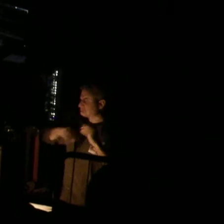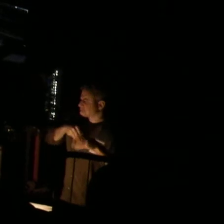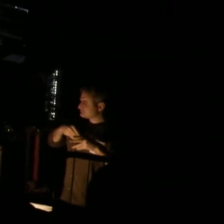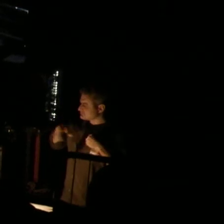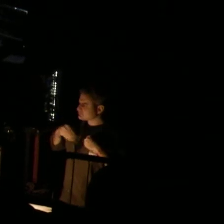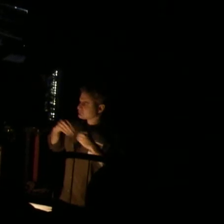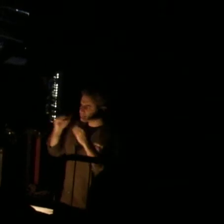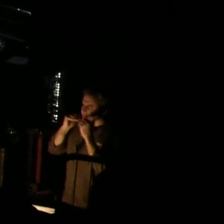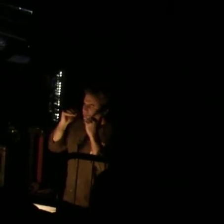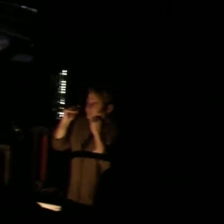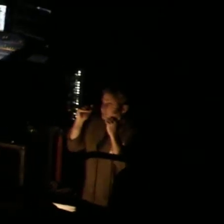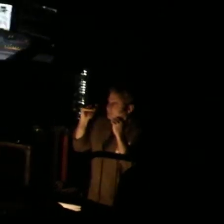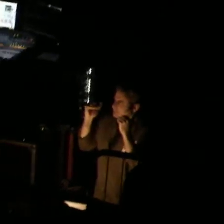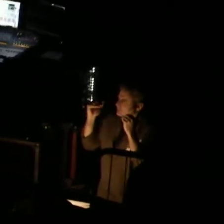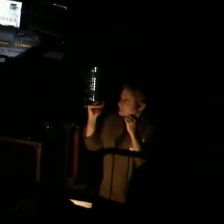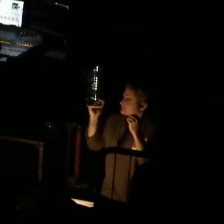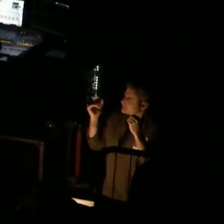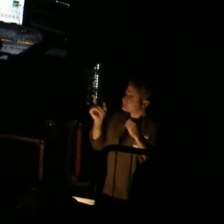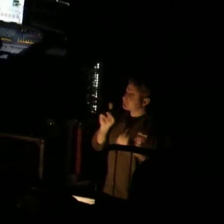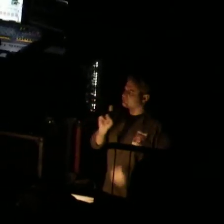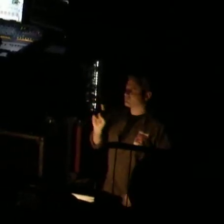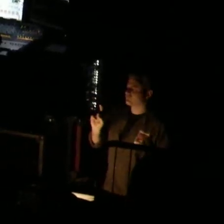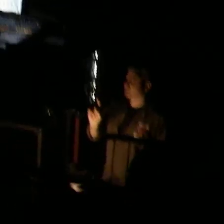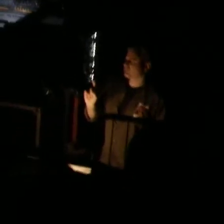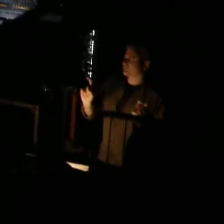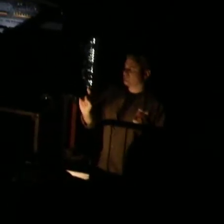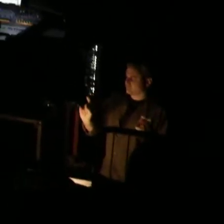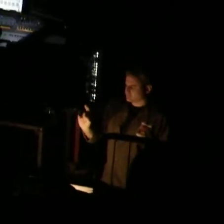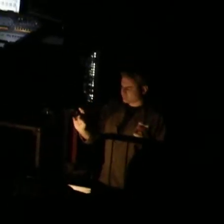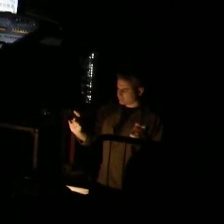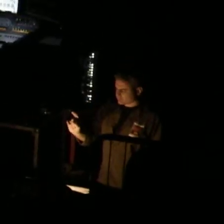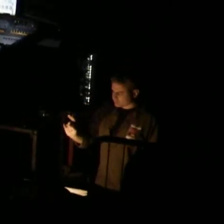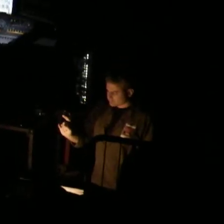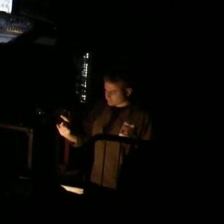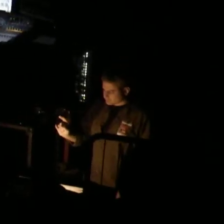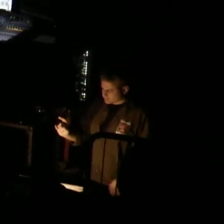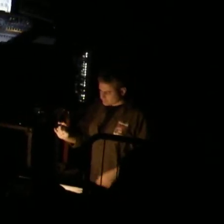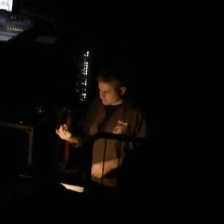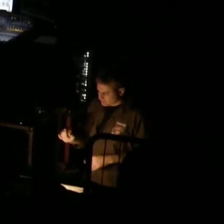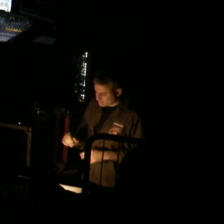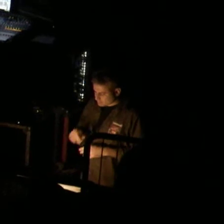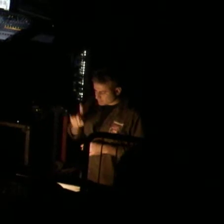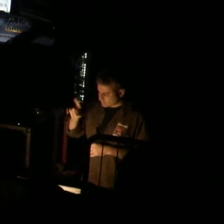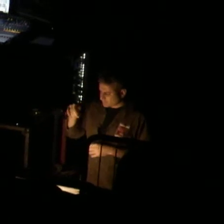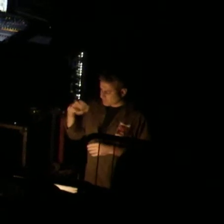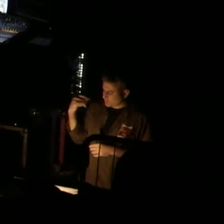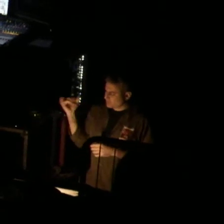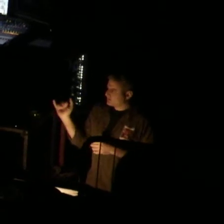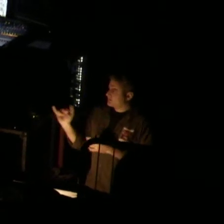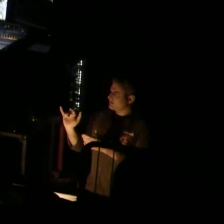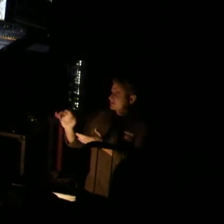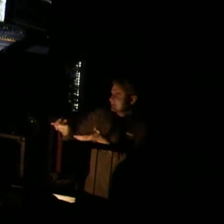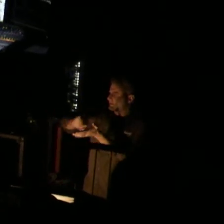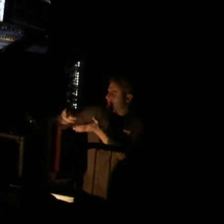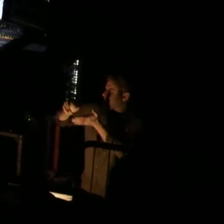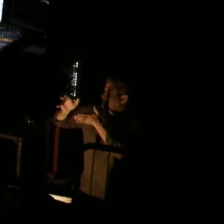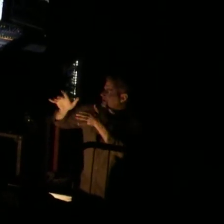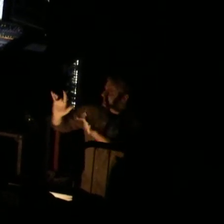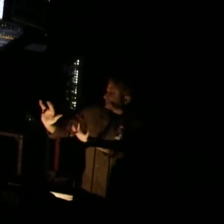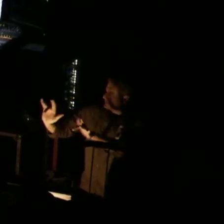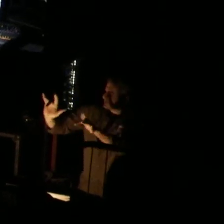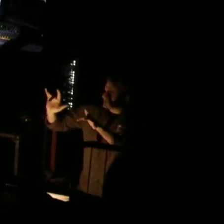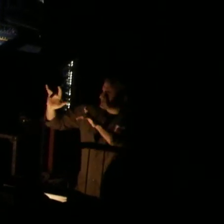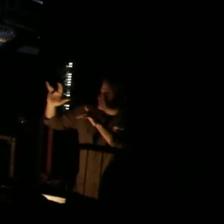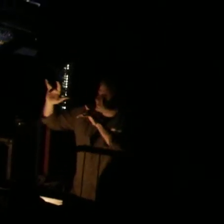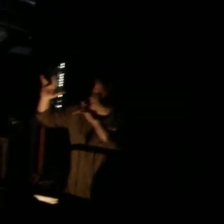She holds like a dance to the lights Spinning